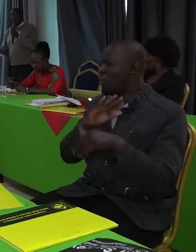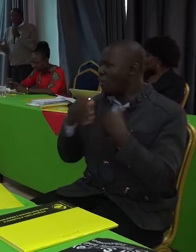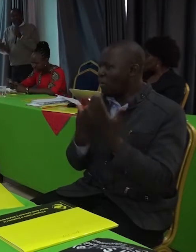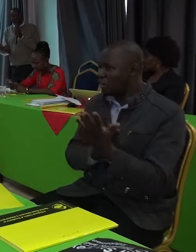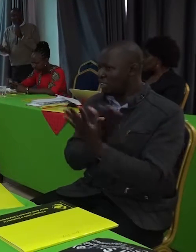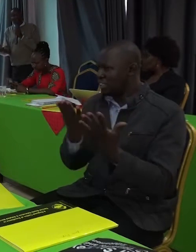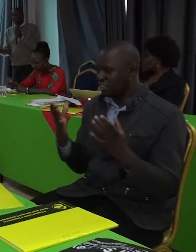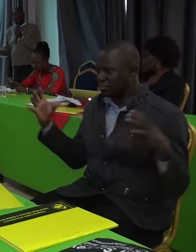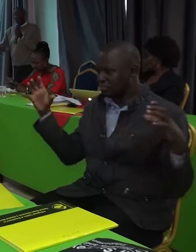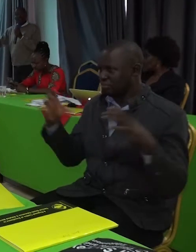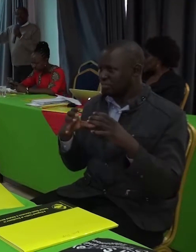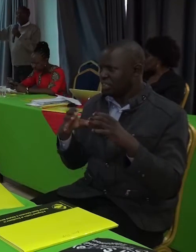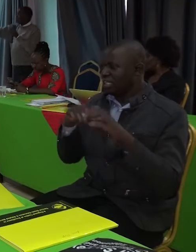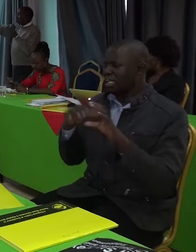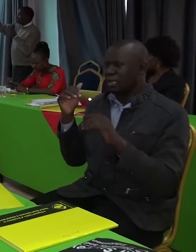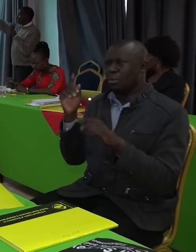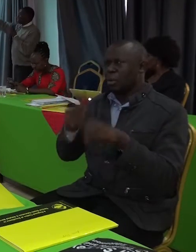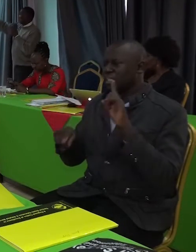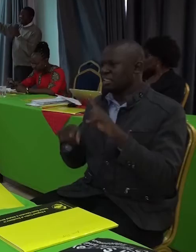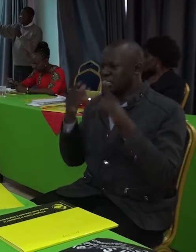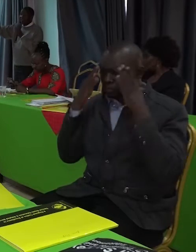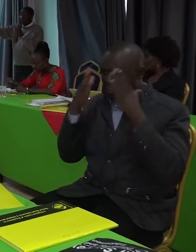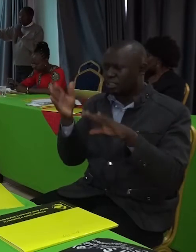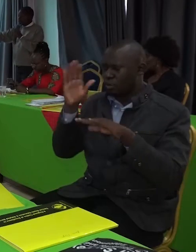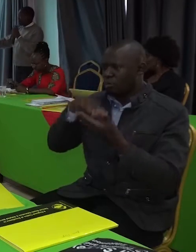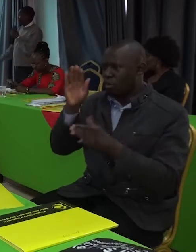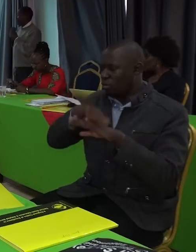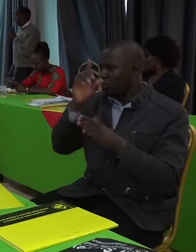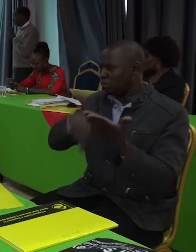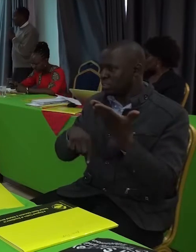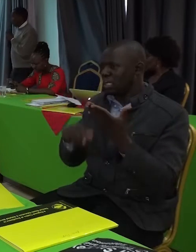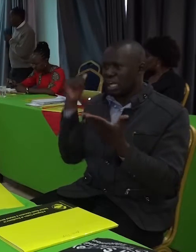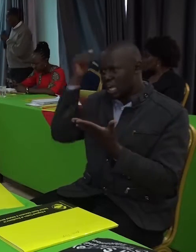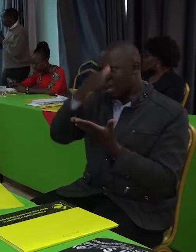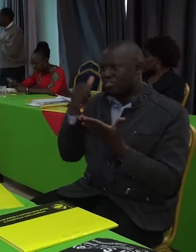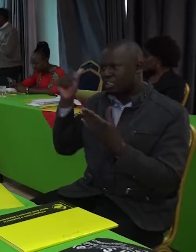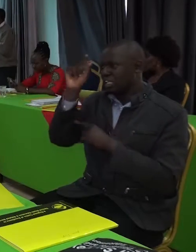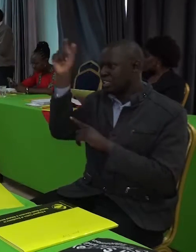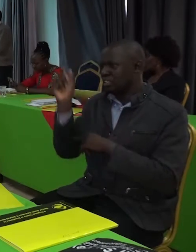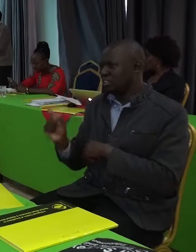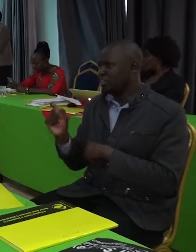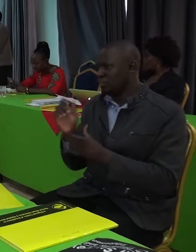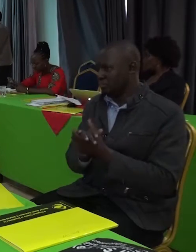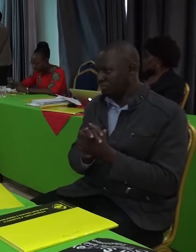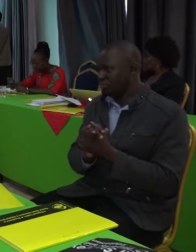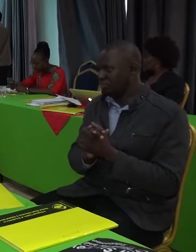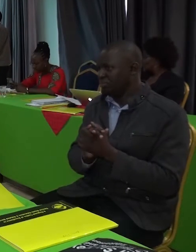it to the African region because it was a sub-Saharan report. Let's move on.